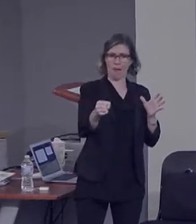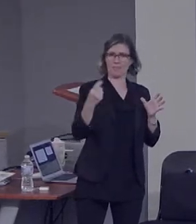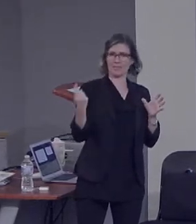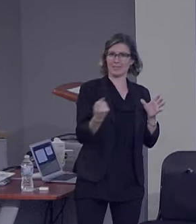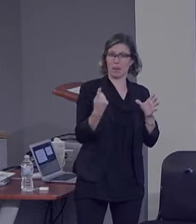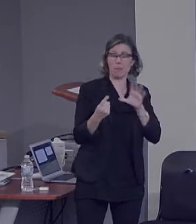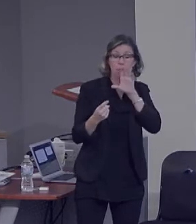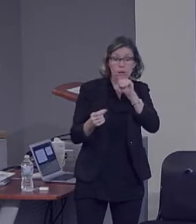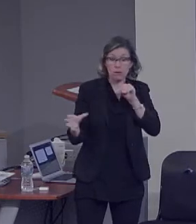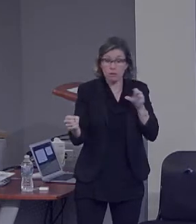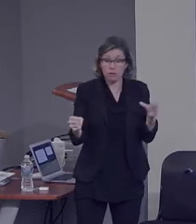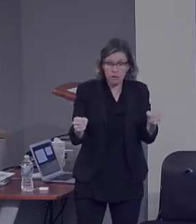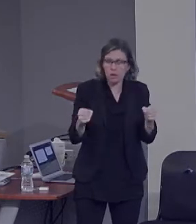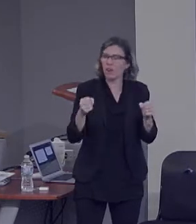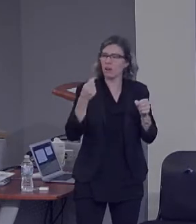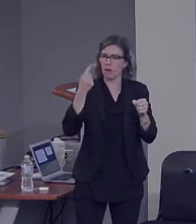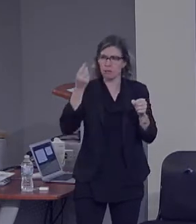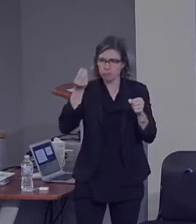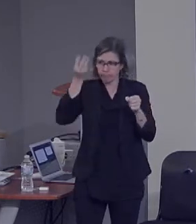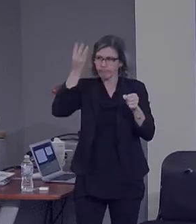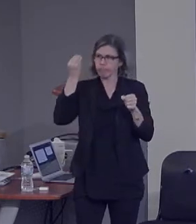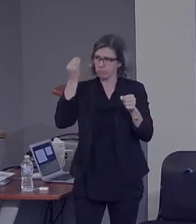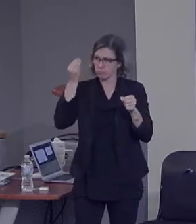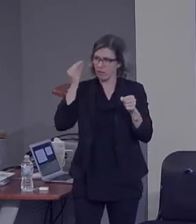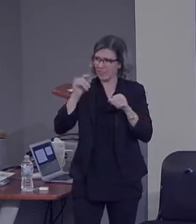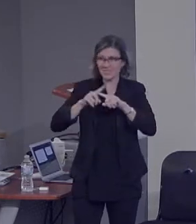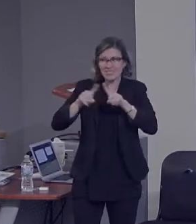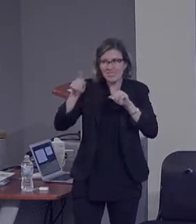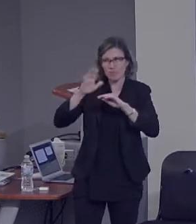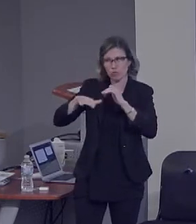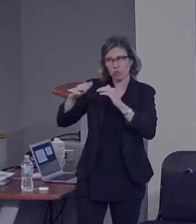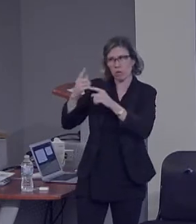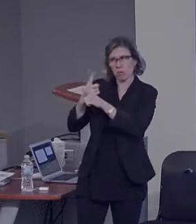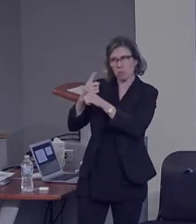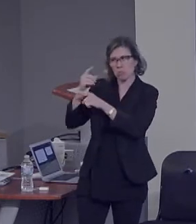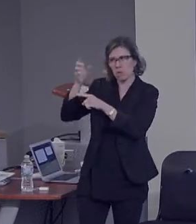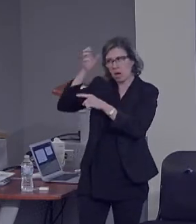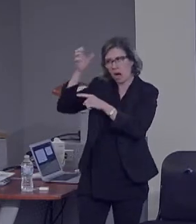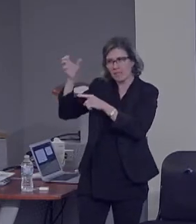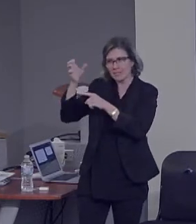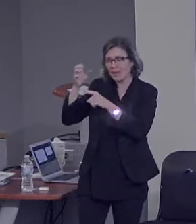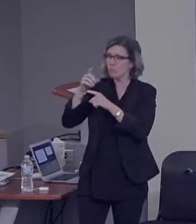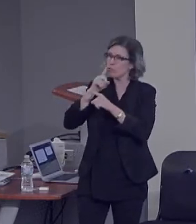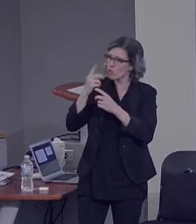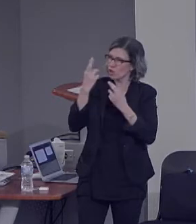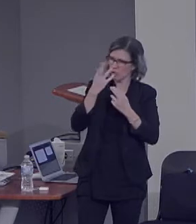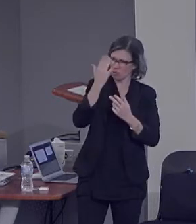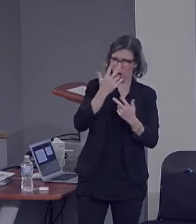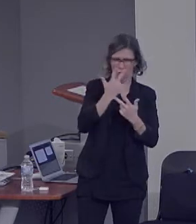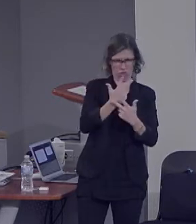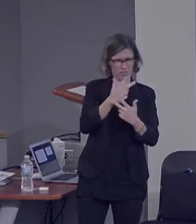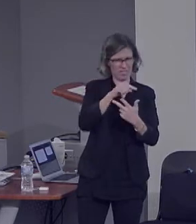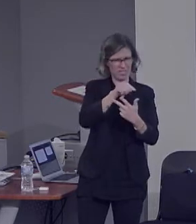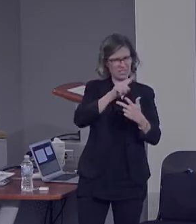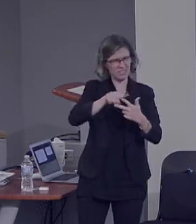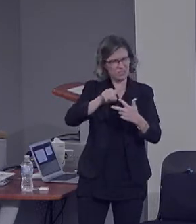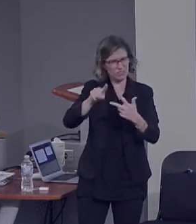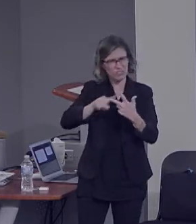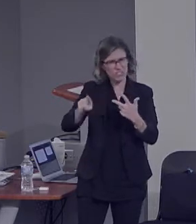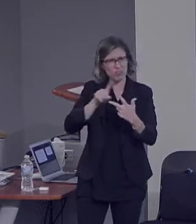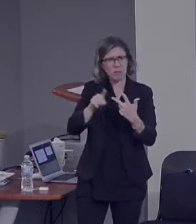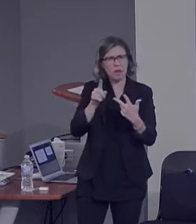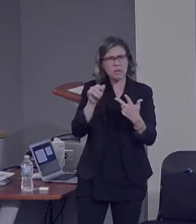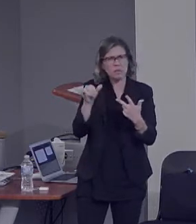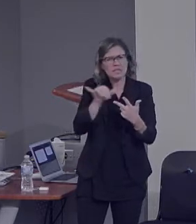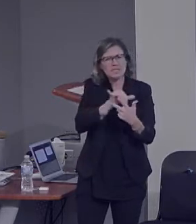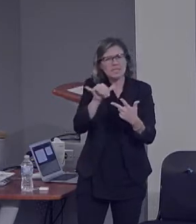is different from classical motor concept. It's the goal. Here the goal is encoded. This neuron encodes the goal